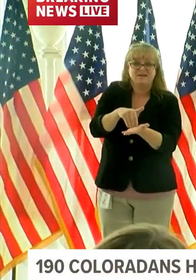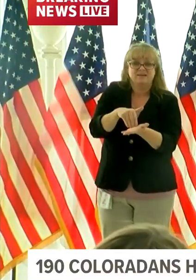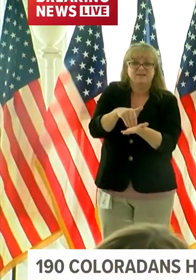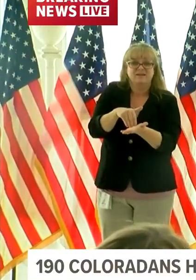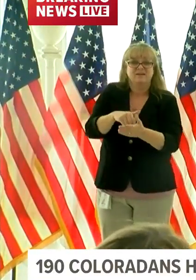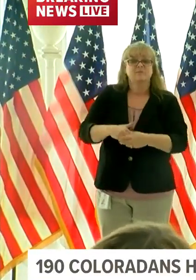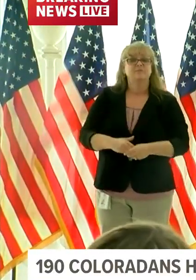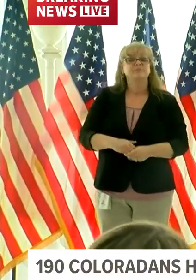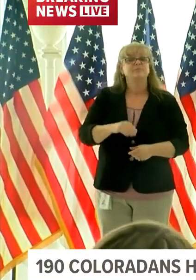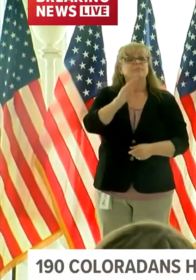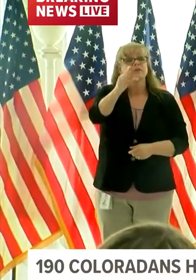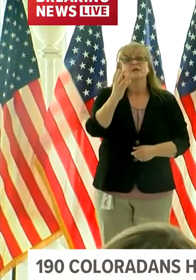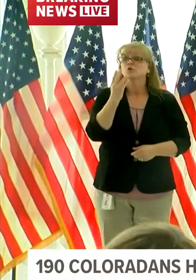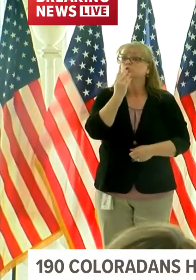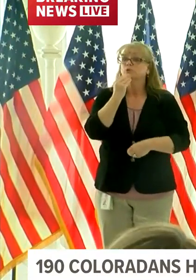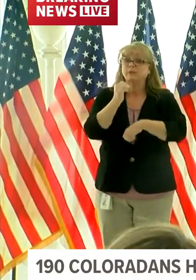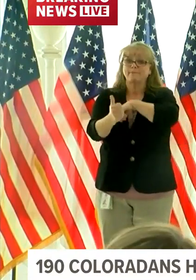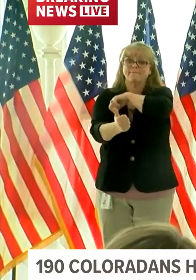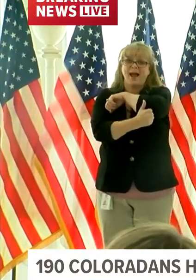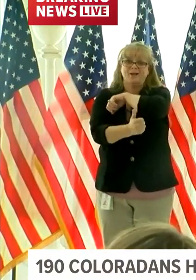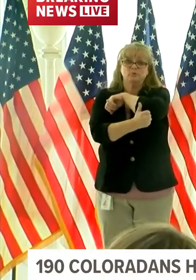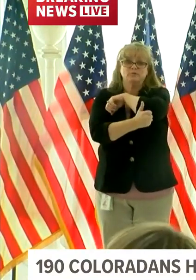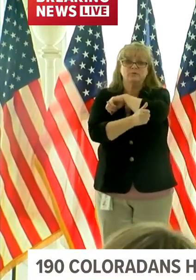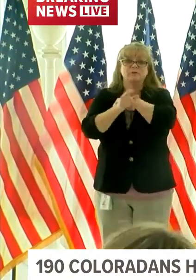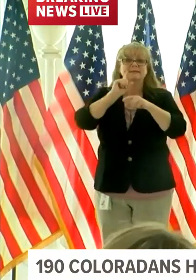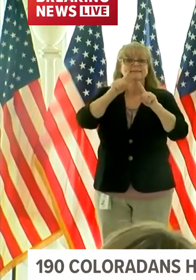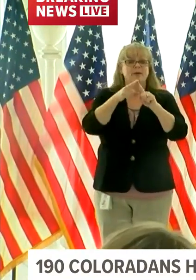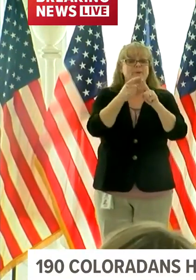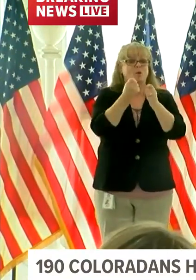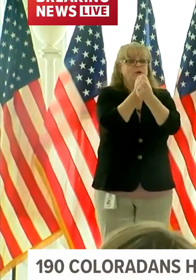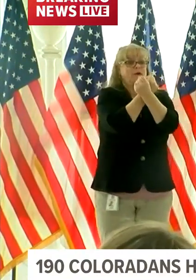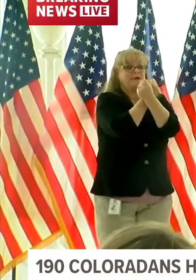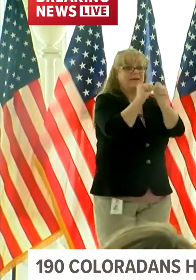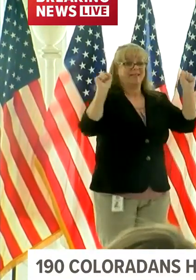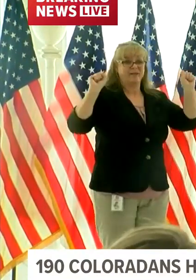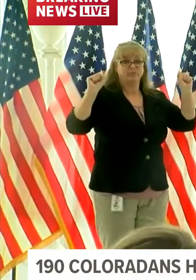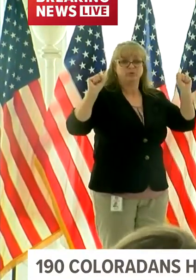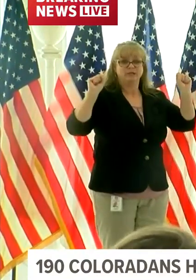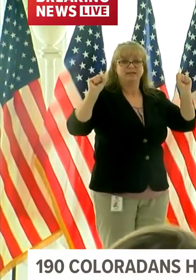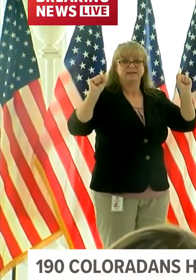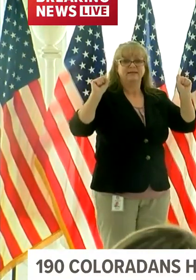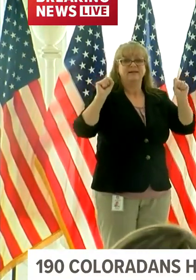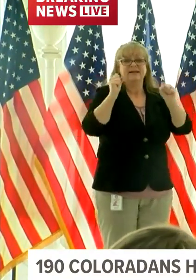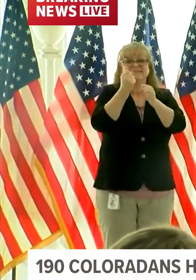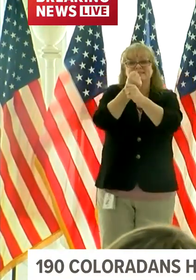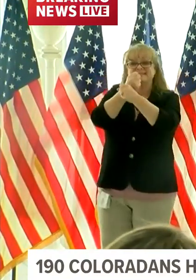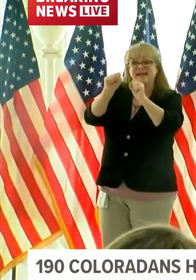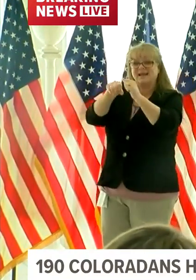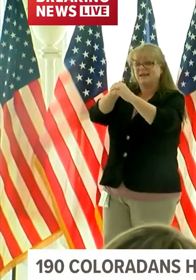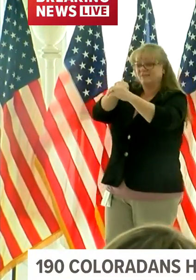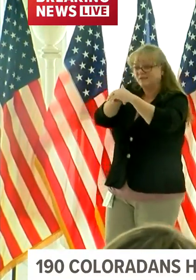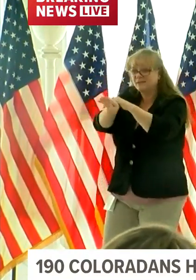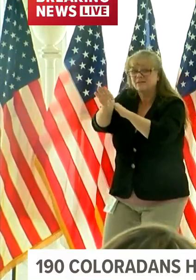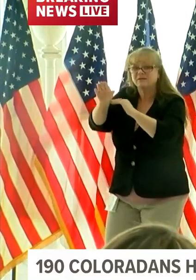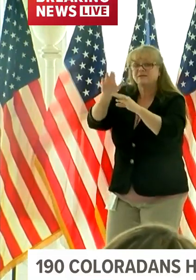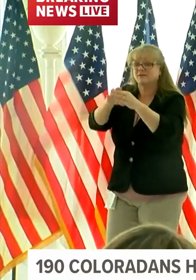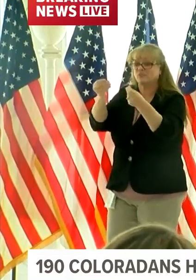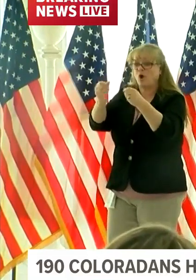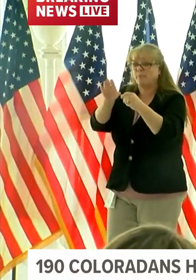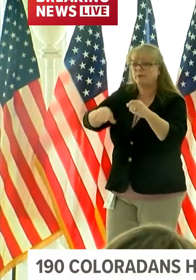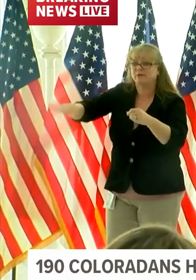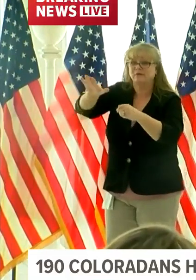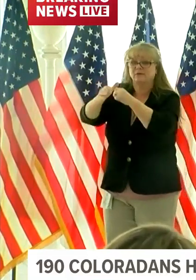the exodus from slavery and oppression into the promised land, and of course